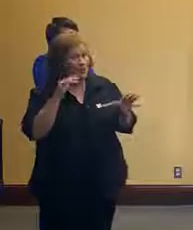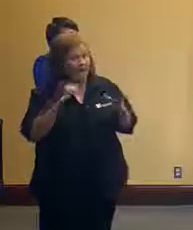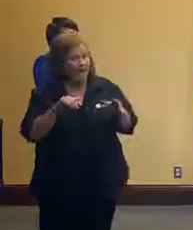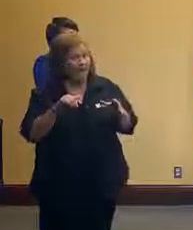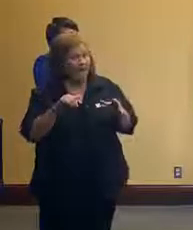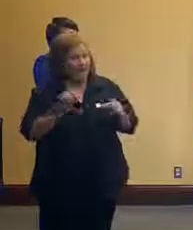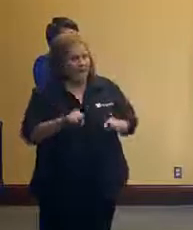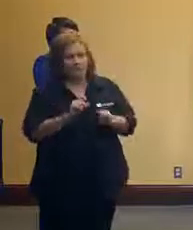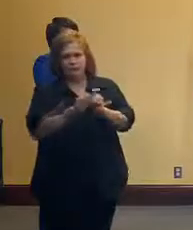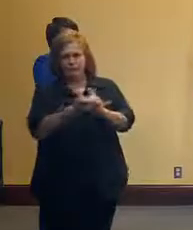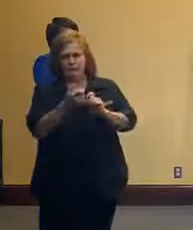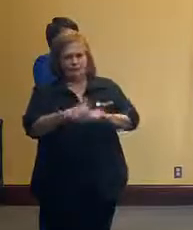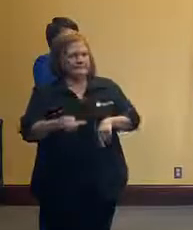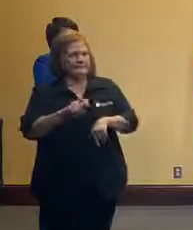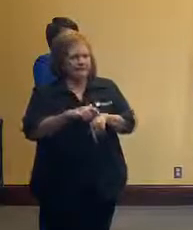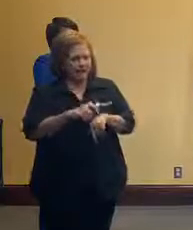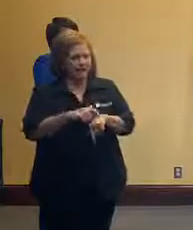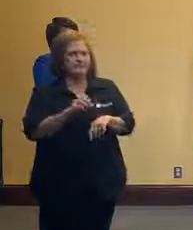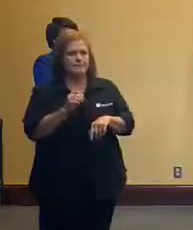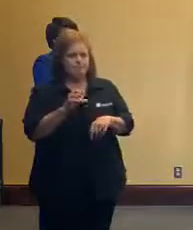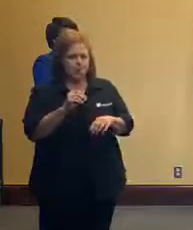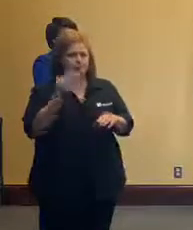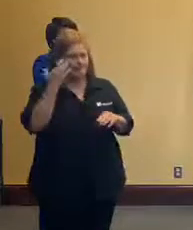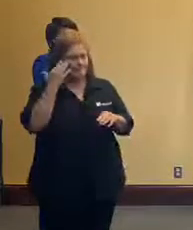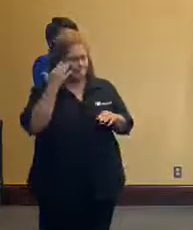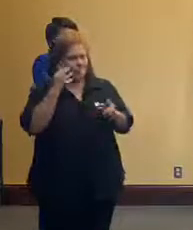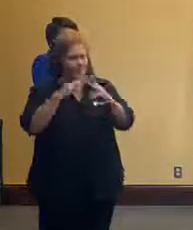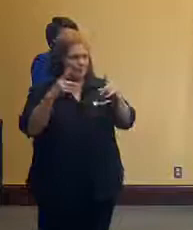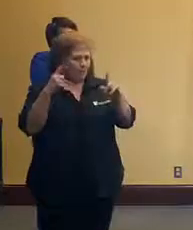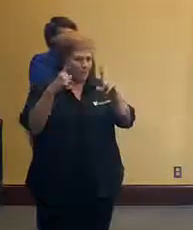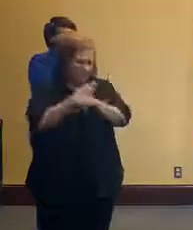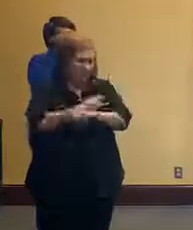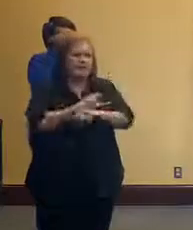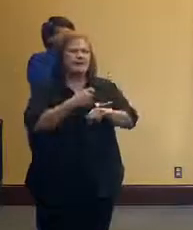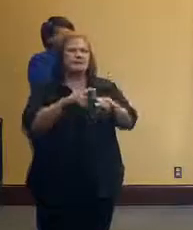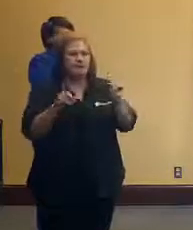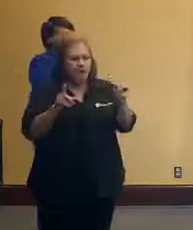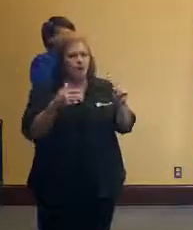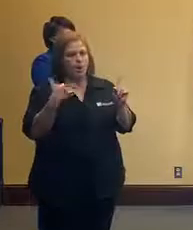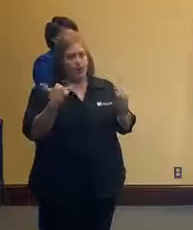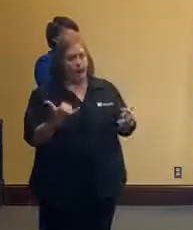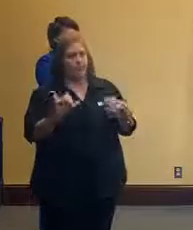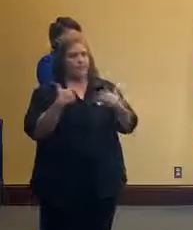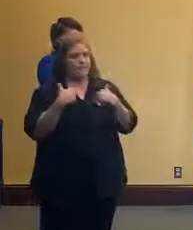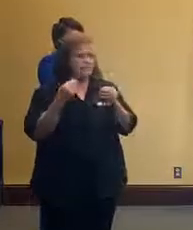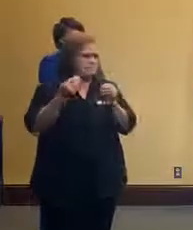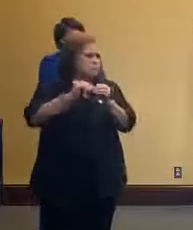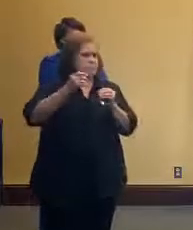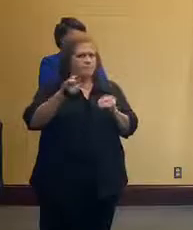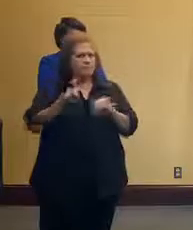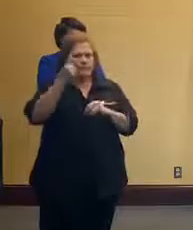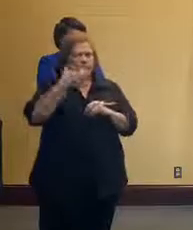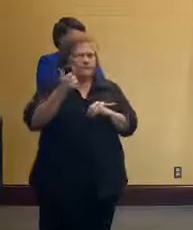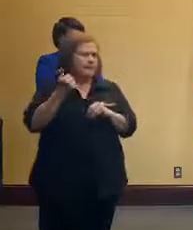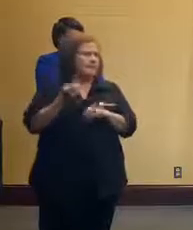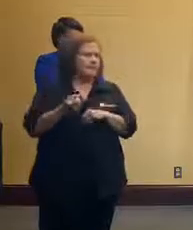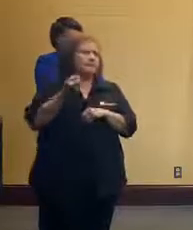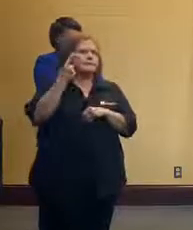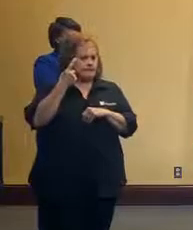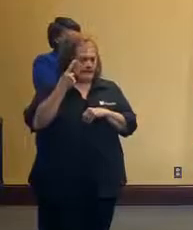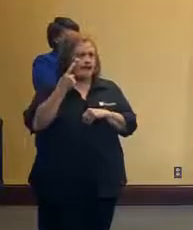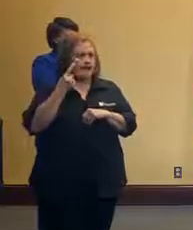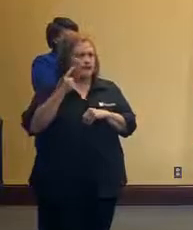at any given time. So everything is a little complex and moving, but at least we have data and knowledge and understanding to be able to move